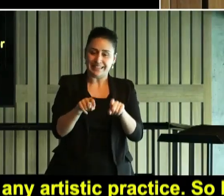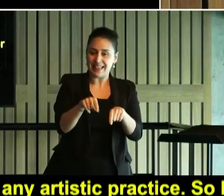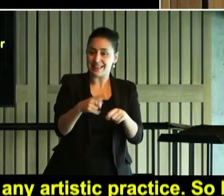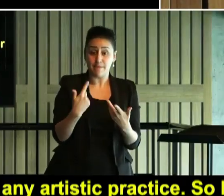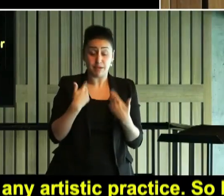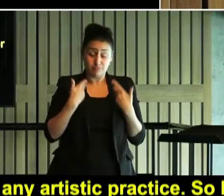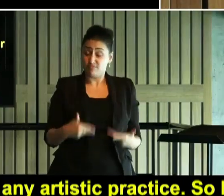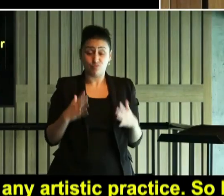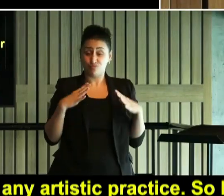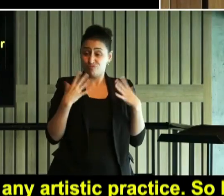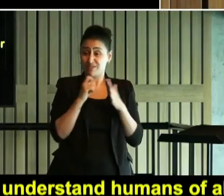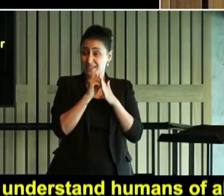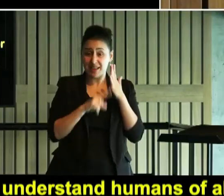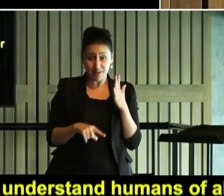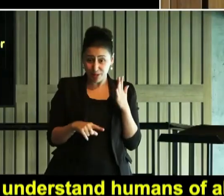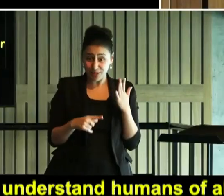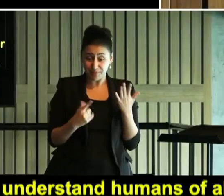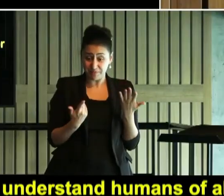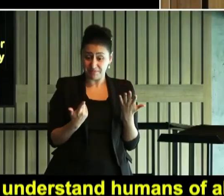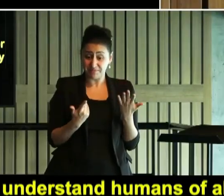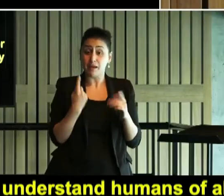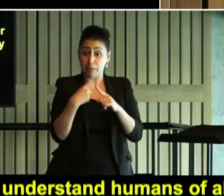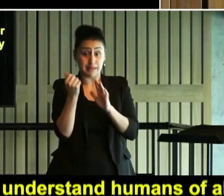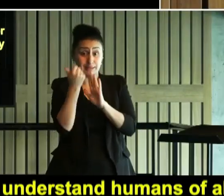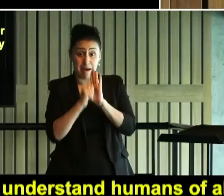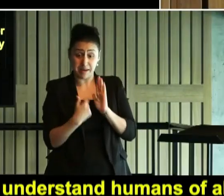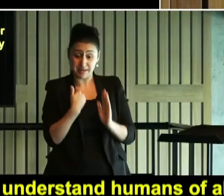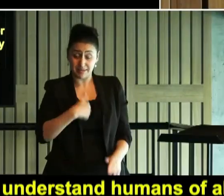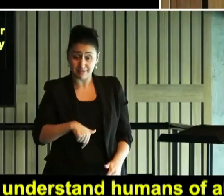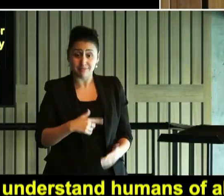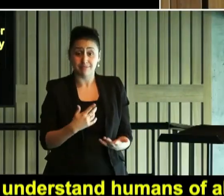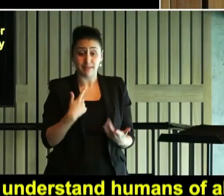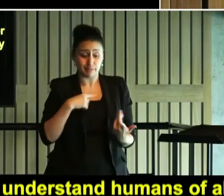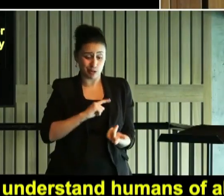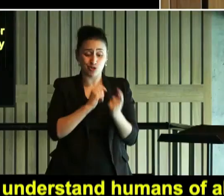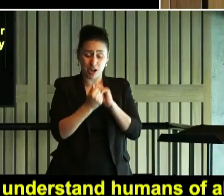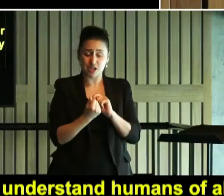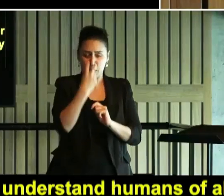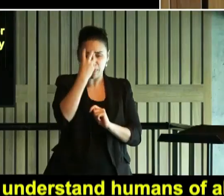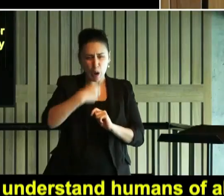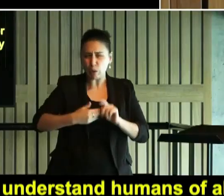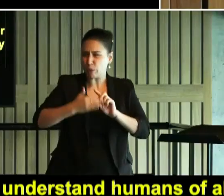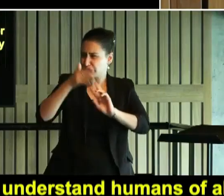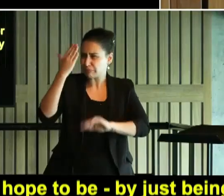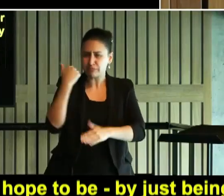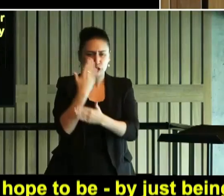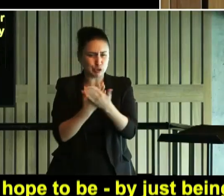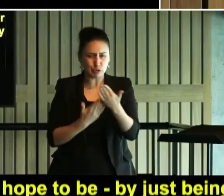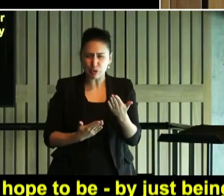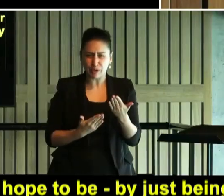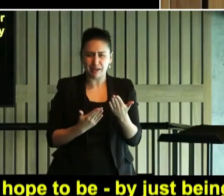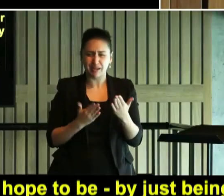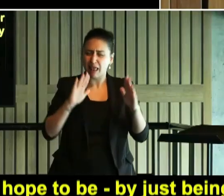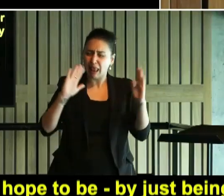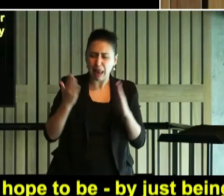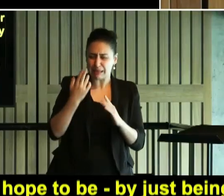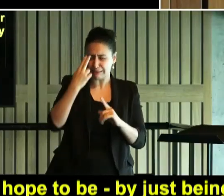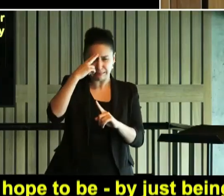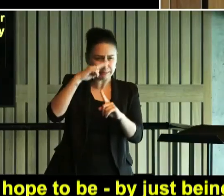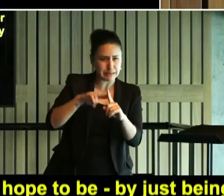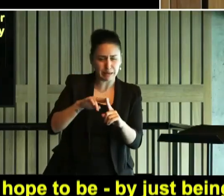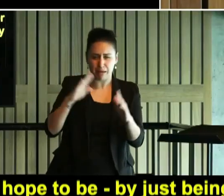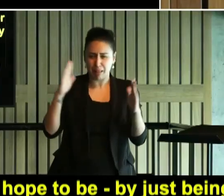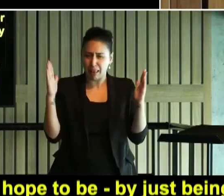just being a disabled artist is actually changing narrative and reducing stigma and changing attitudes